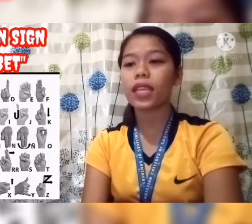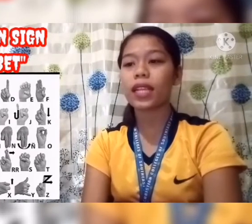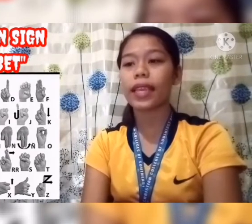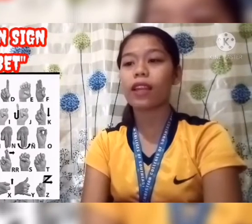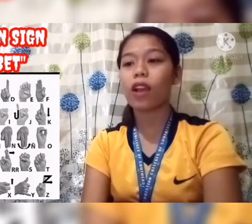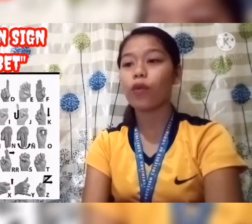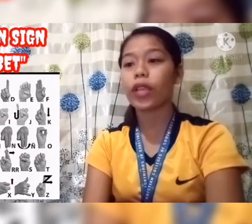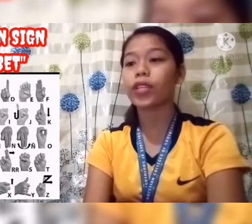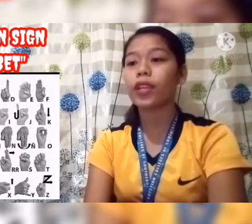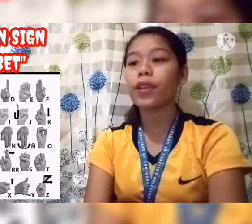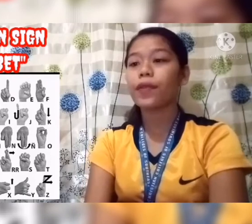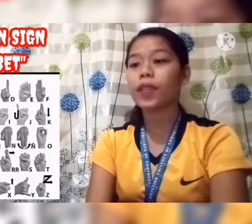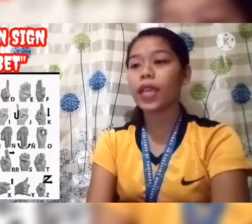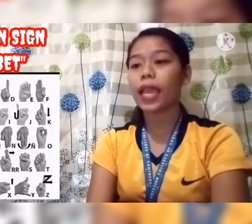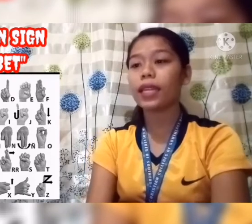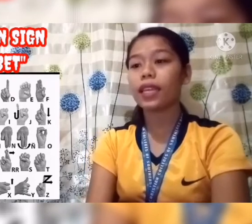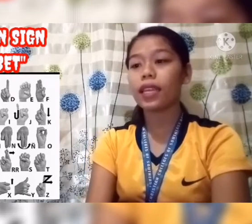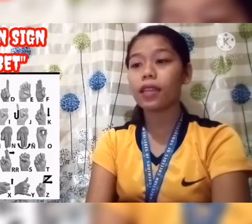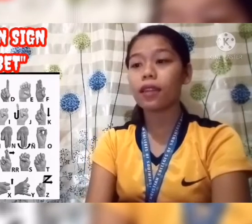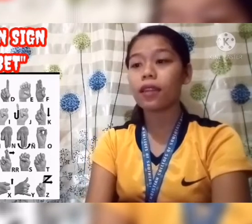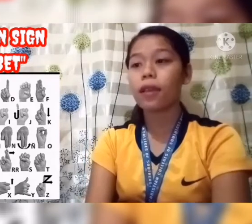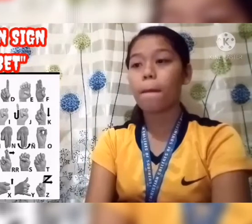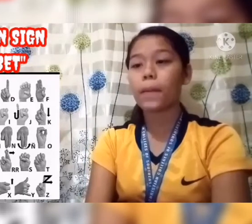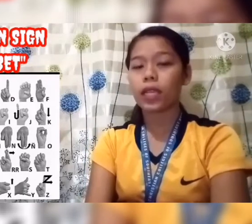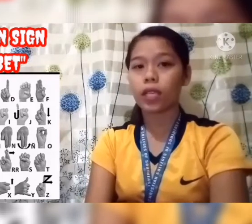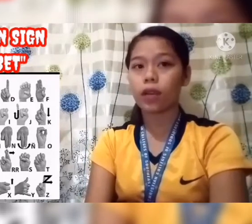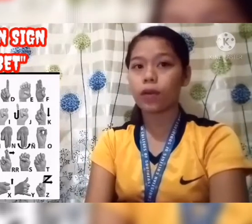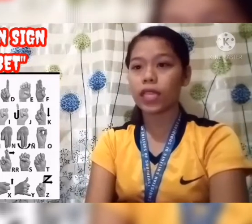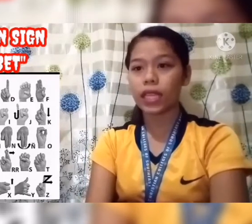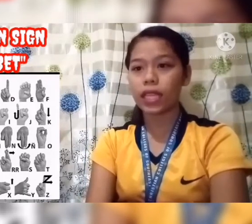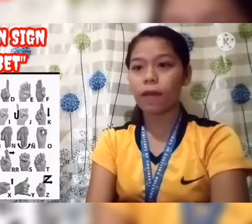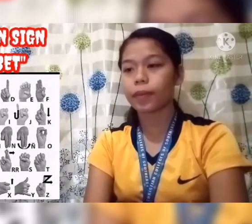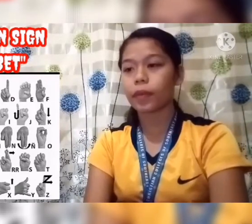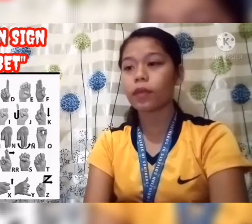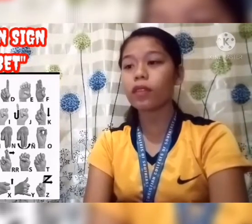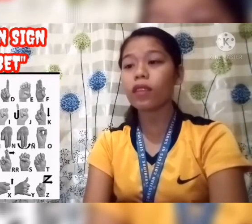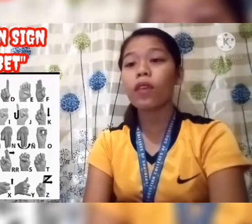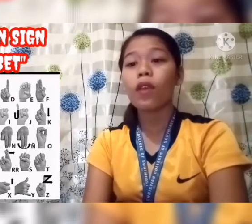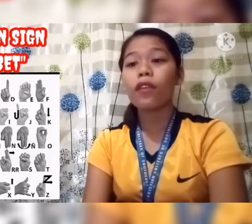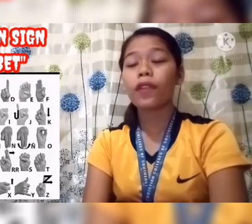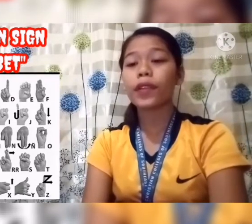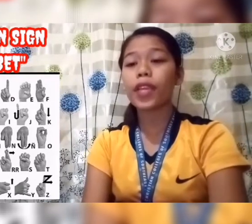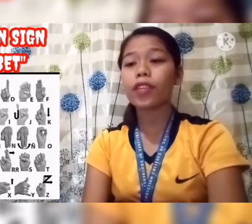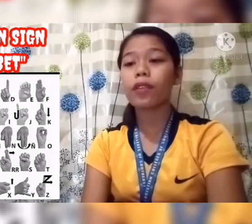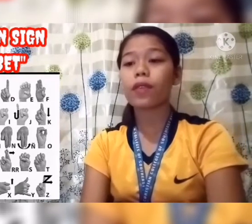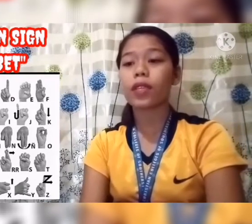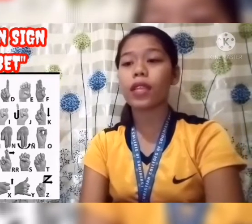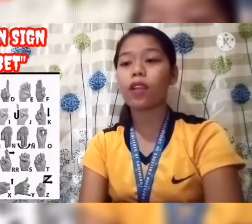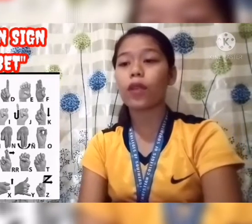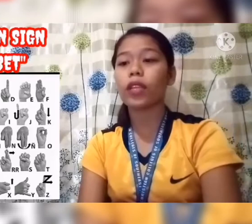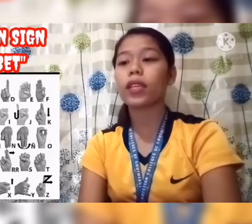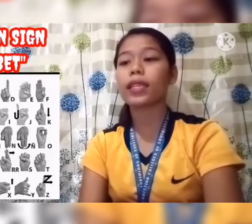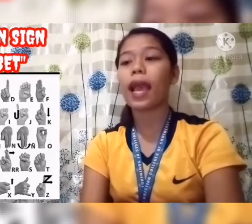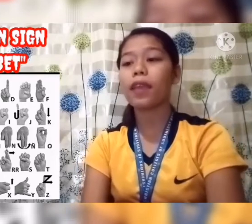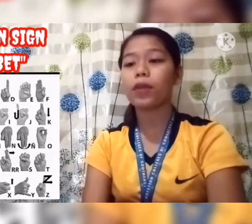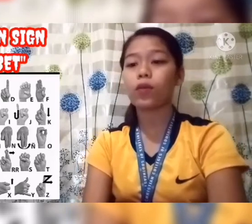Sign Language reside in Mexico City. Variation in this language is high between